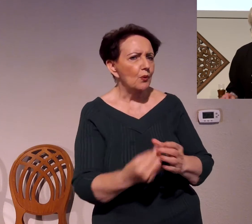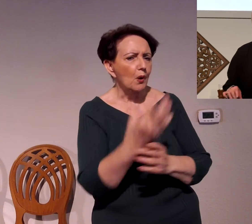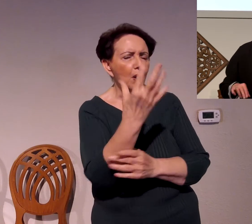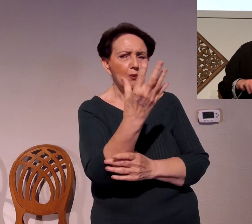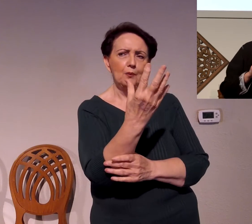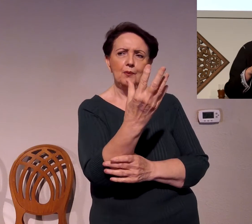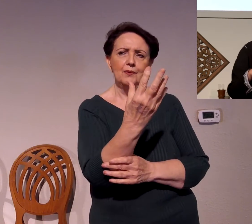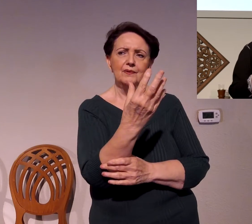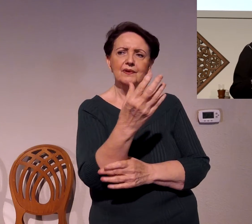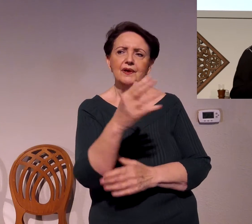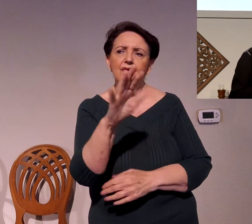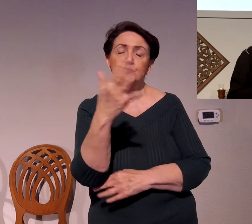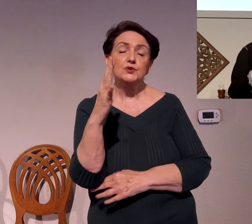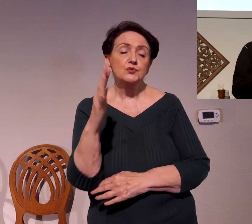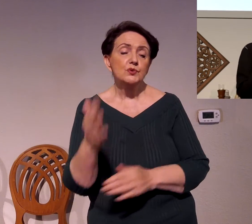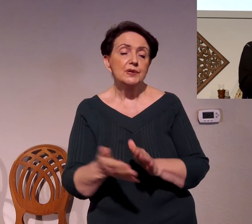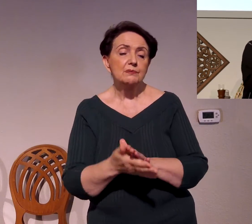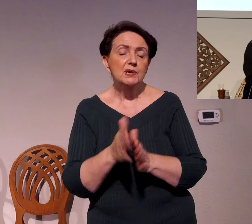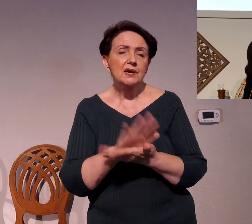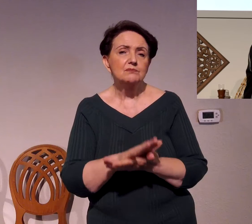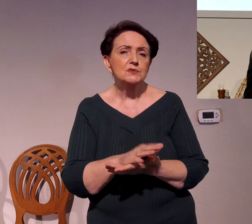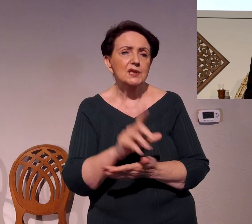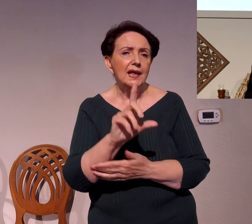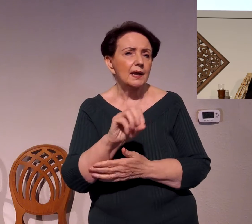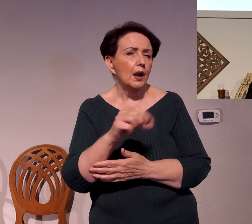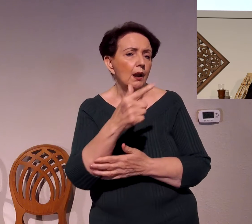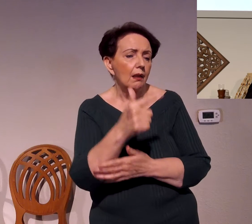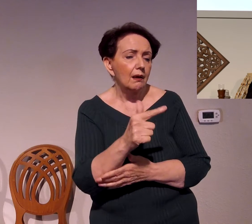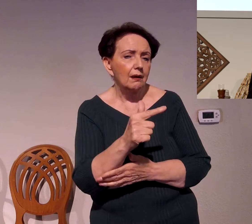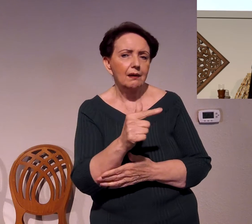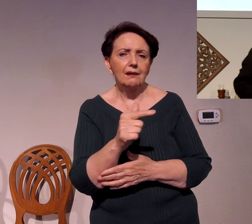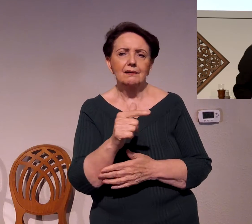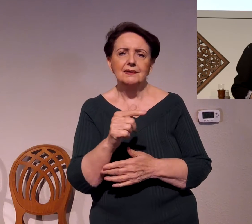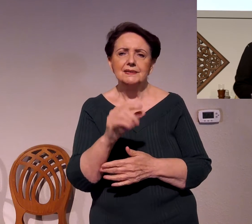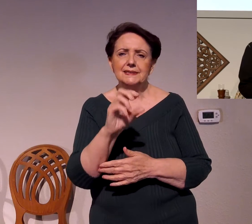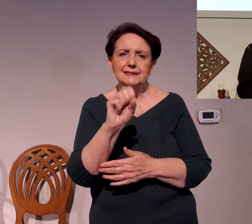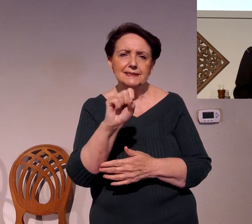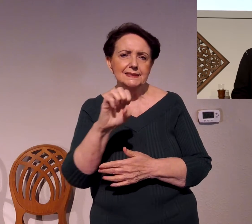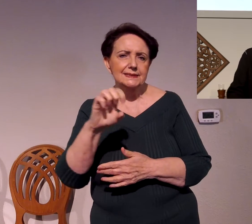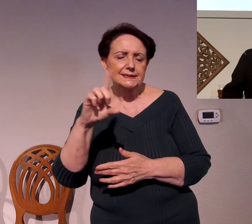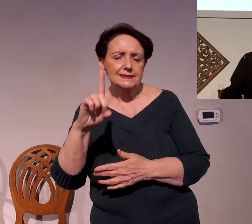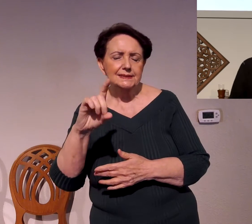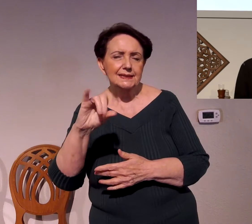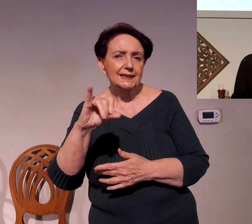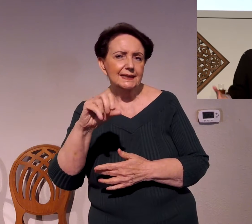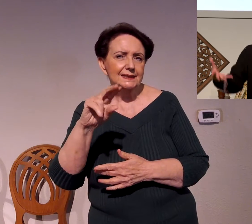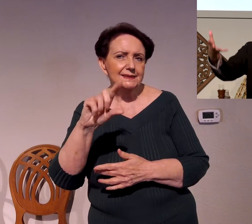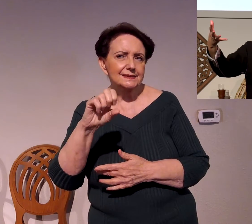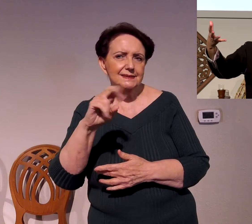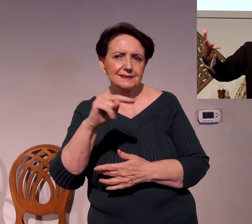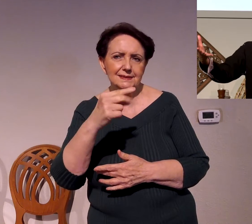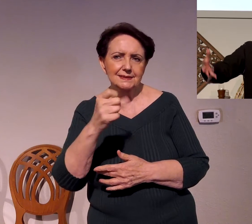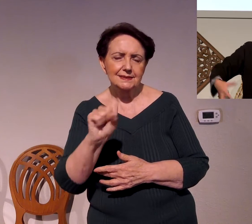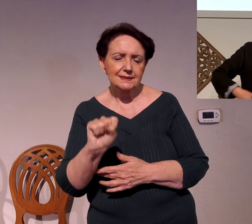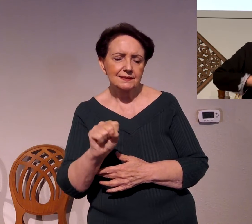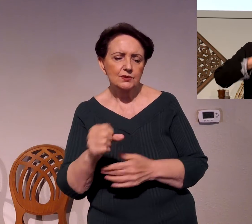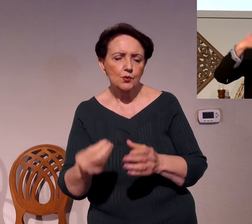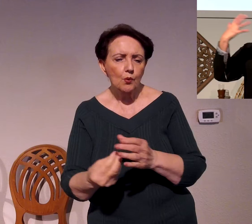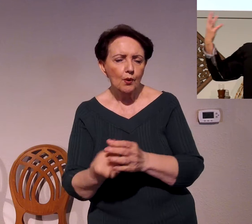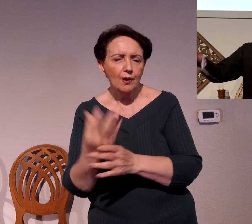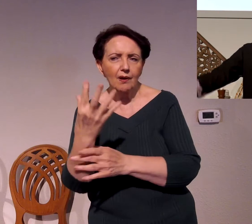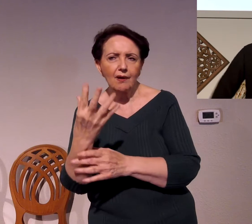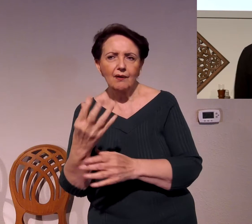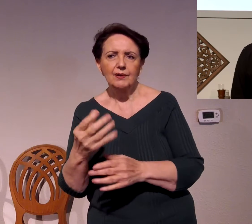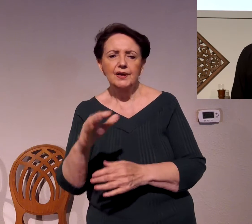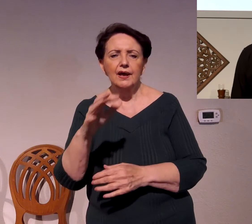tree itself becomes what they call a nurse log. Little seedlings grow out of the tree. It nourishes it. And and the forest